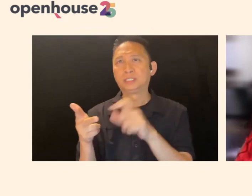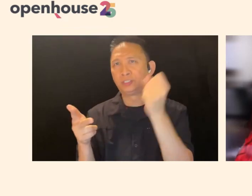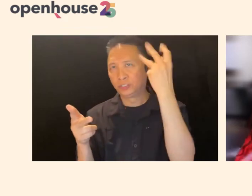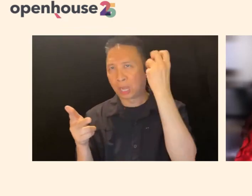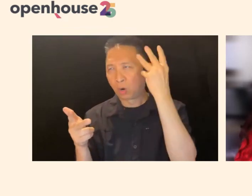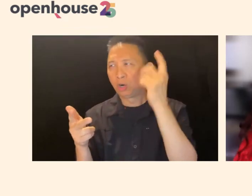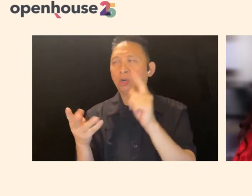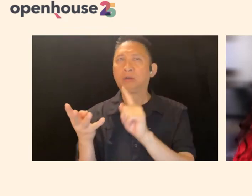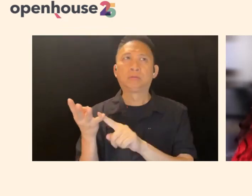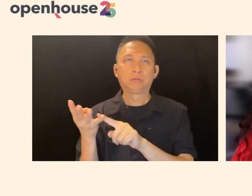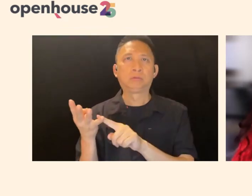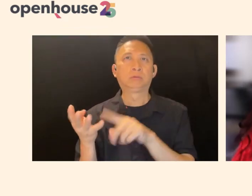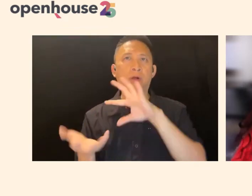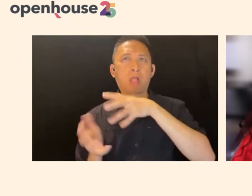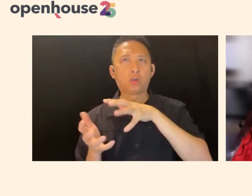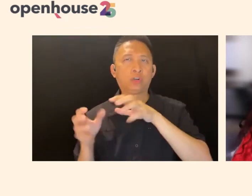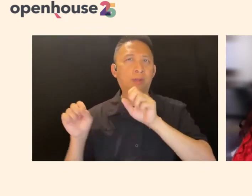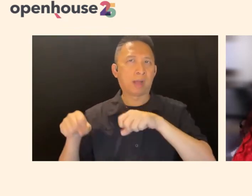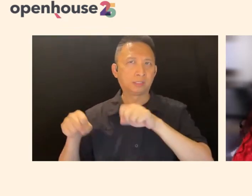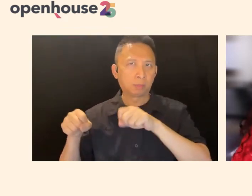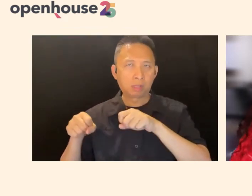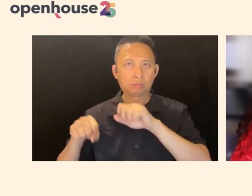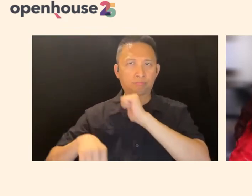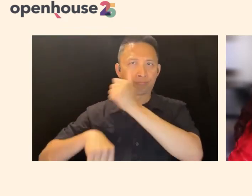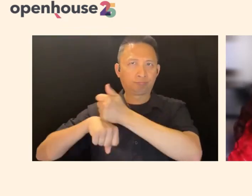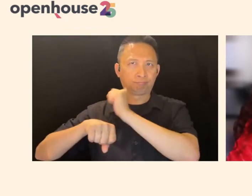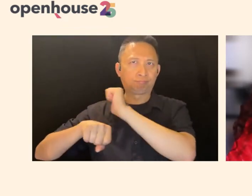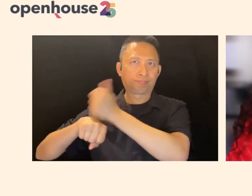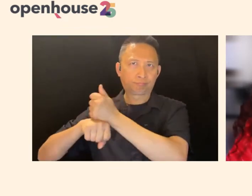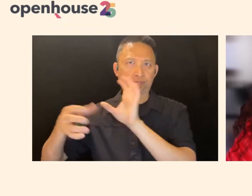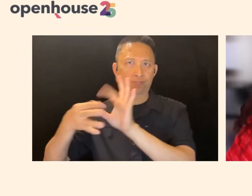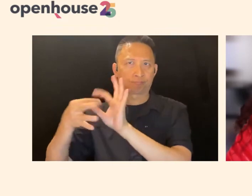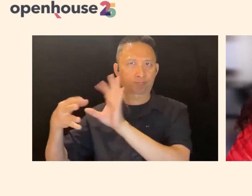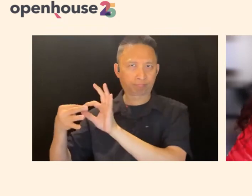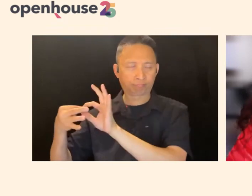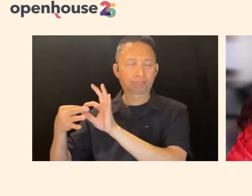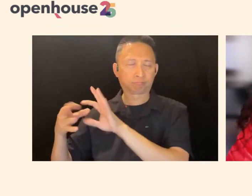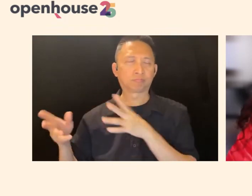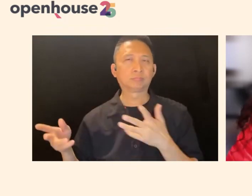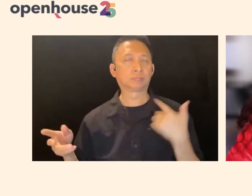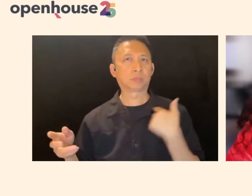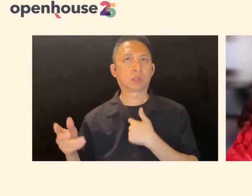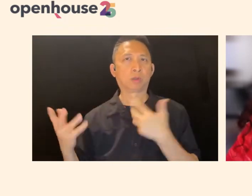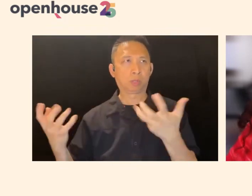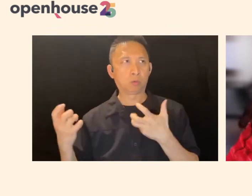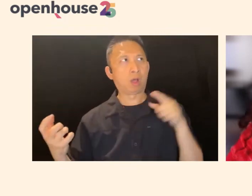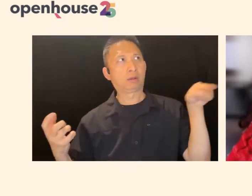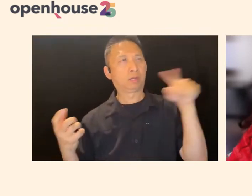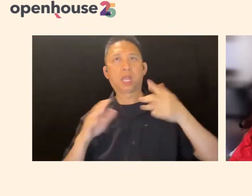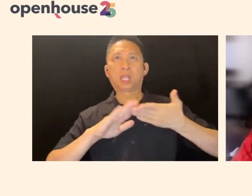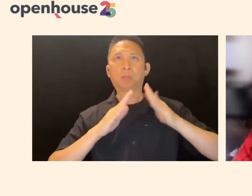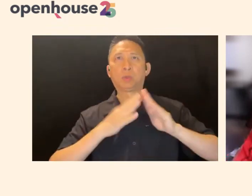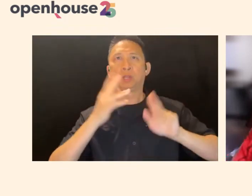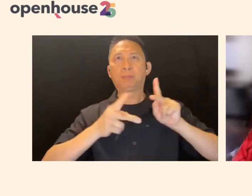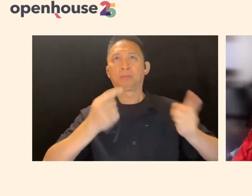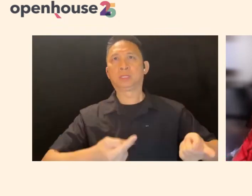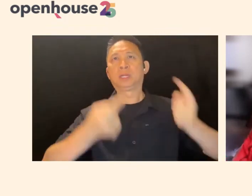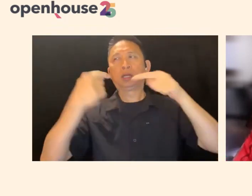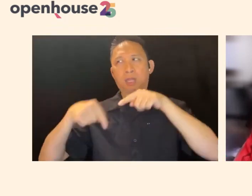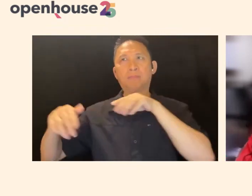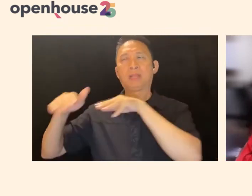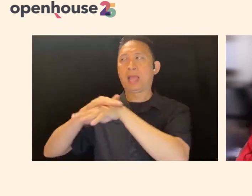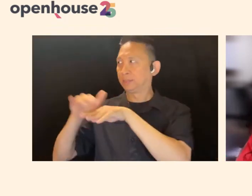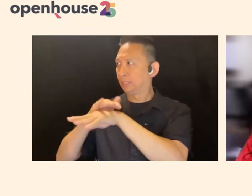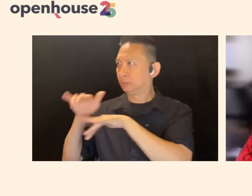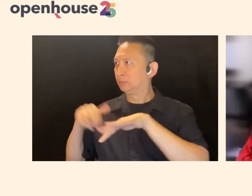probably laundry capabilities, Mm, because we want people to be able to come in and have access to these services. Because sometimes you might